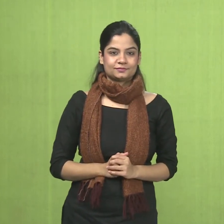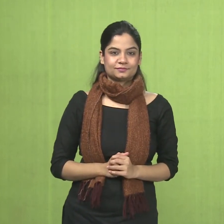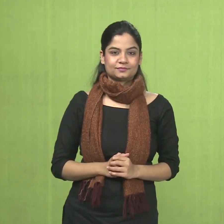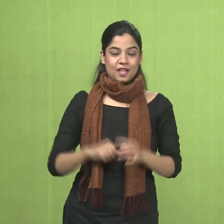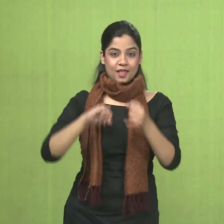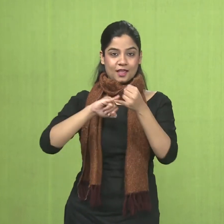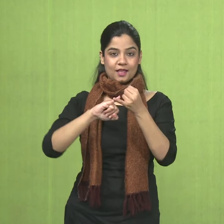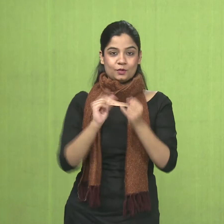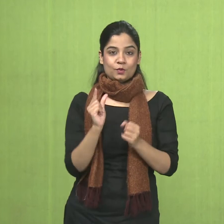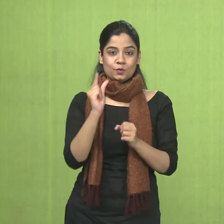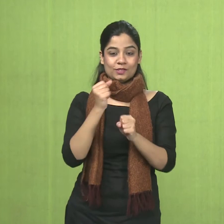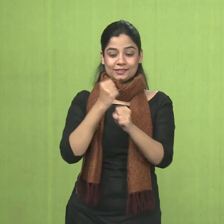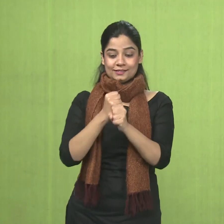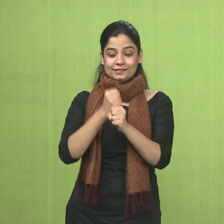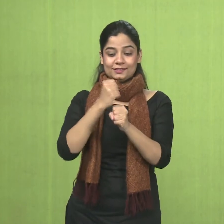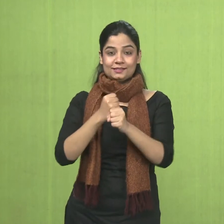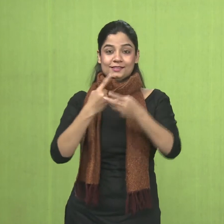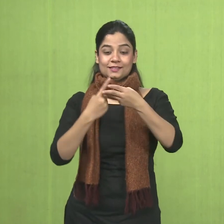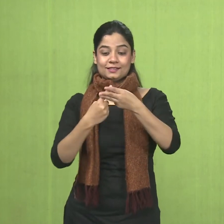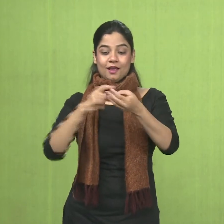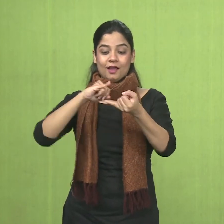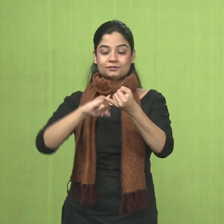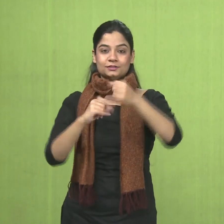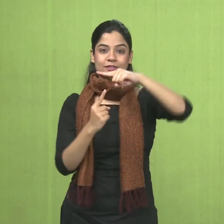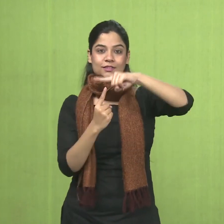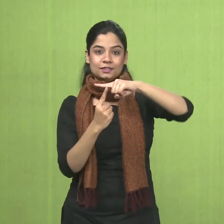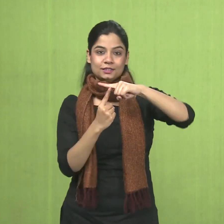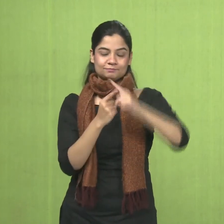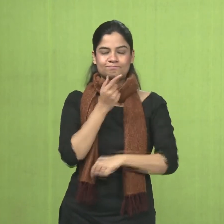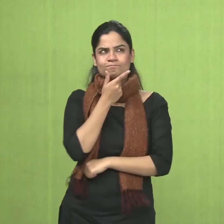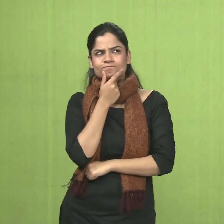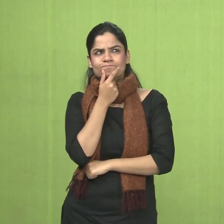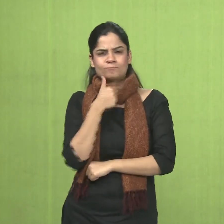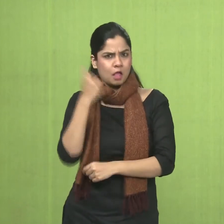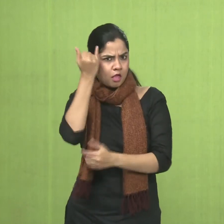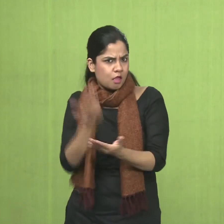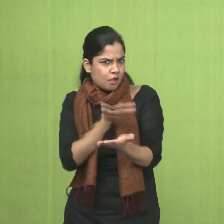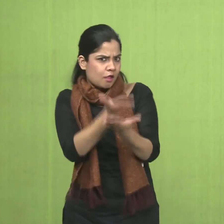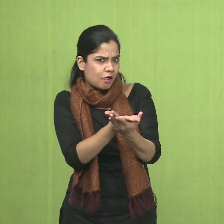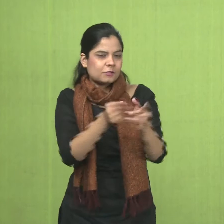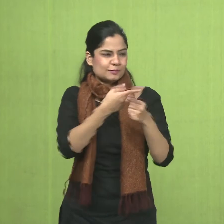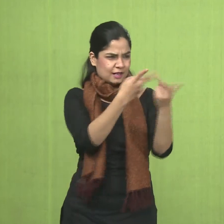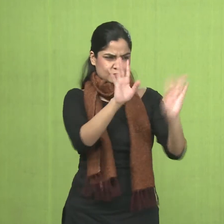Suggest, to give an idea. To produce different ideas on the table is called giving